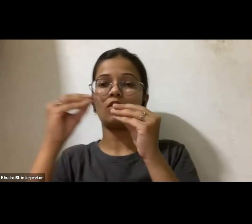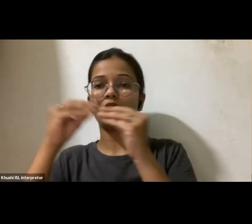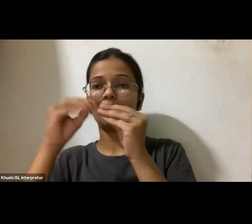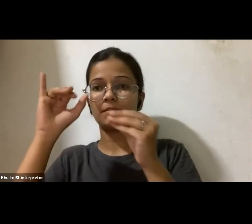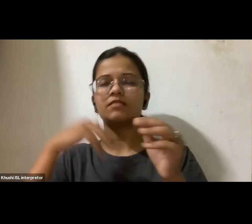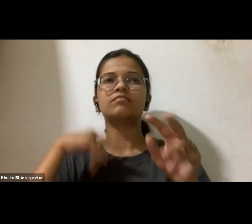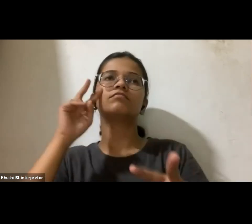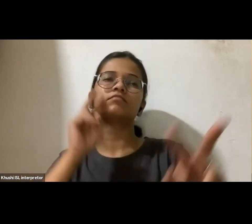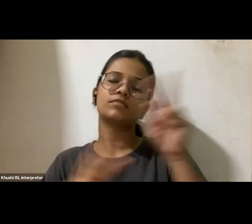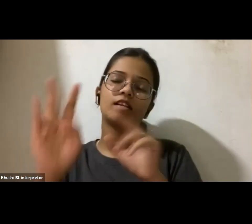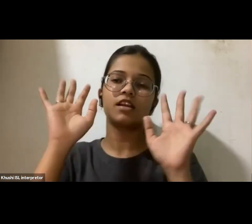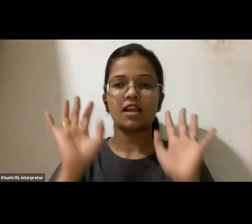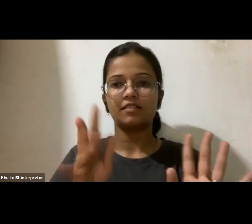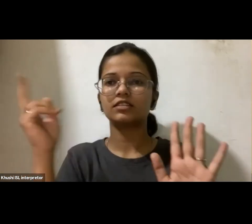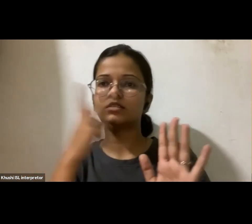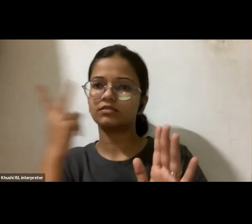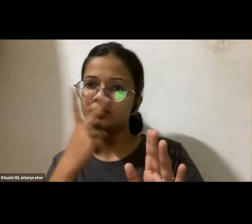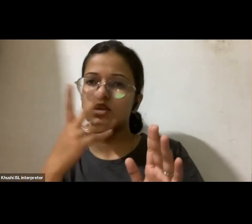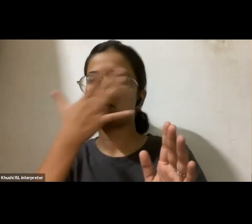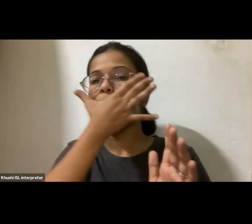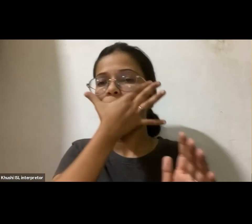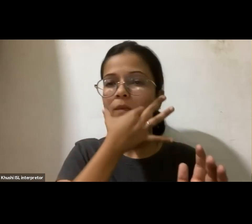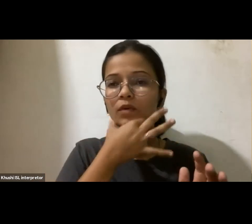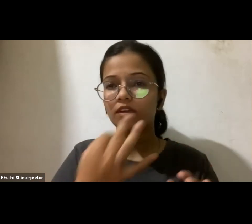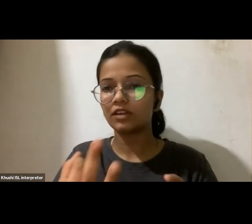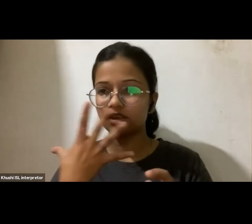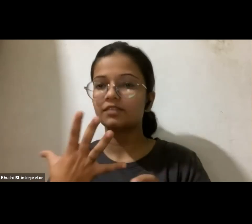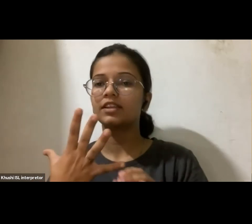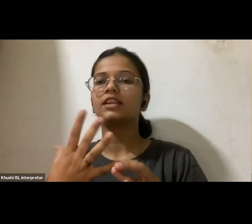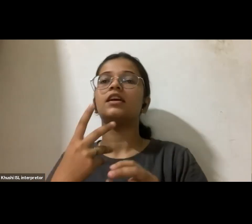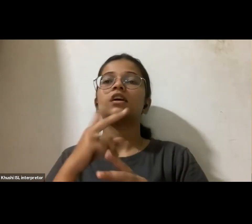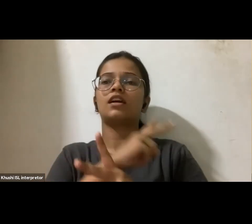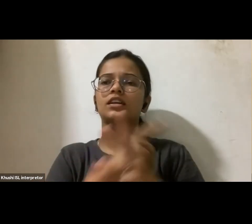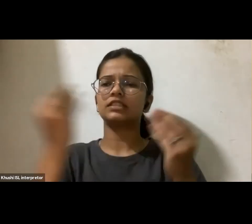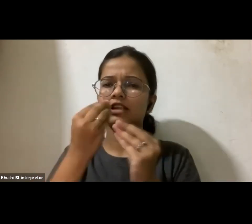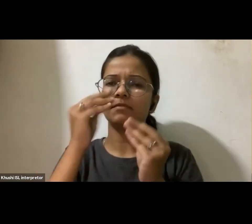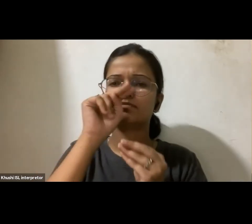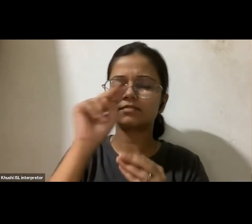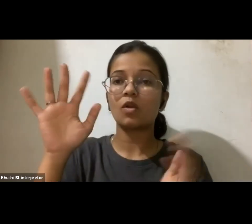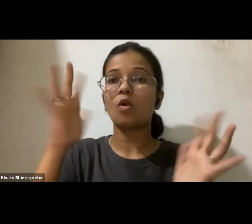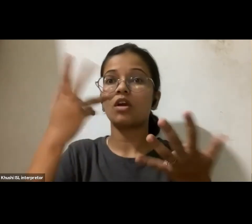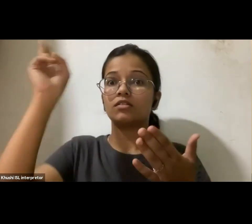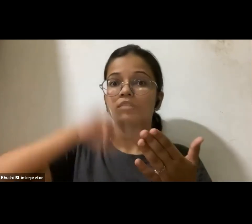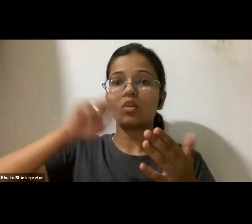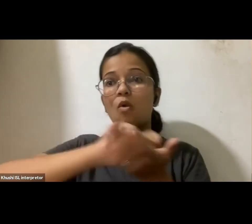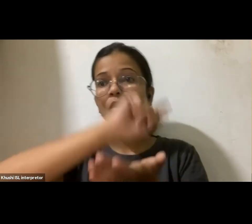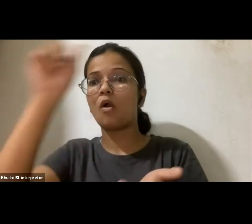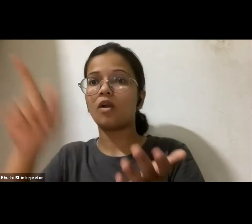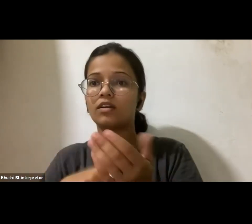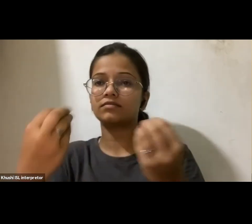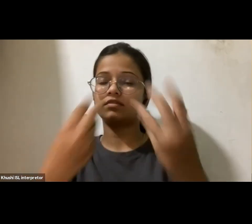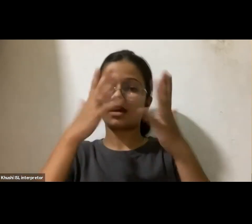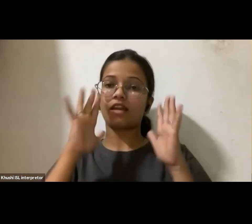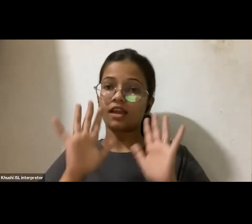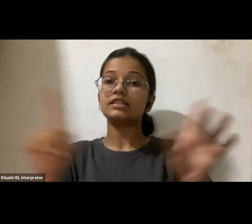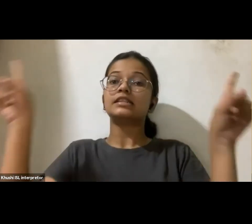across and have worked with that are beautifully hand tinted. Some are just tinted and some are entirely painted over. And this is the